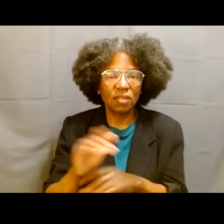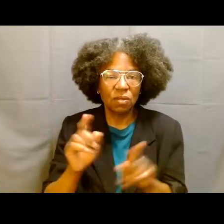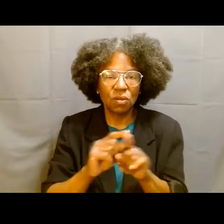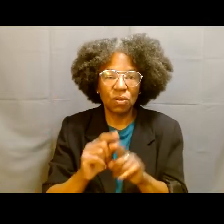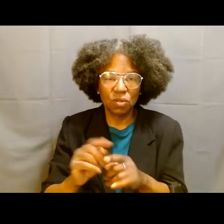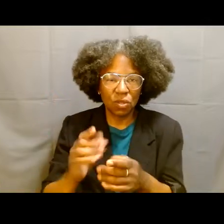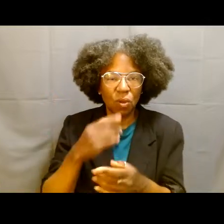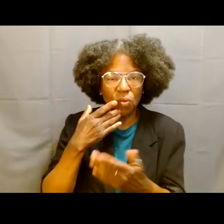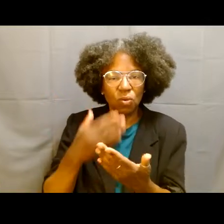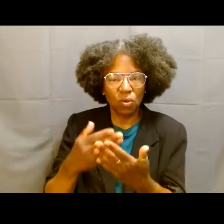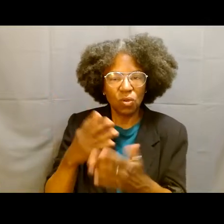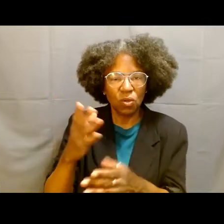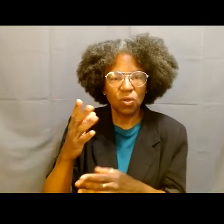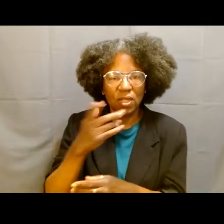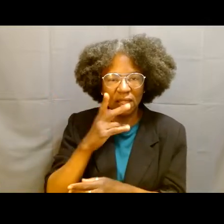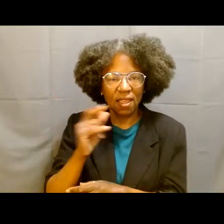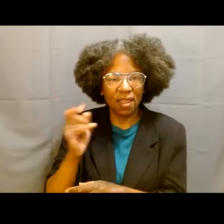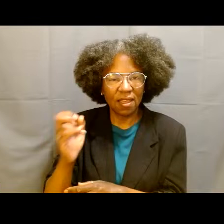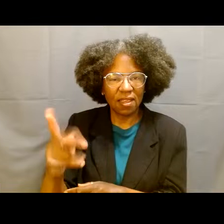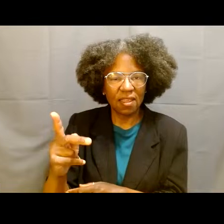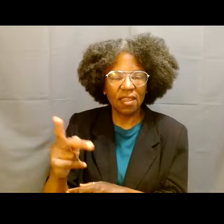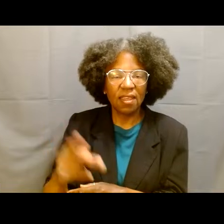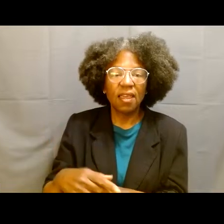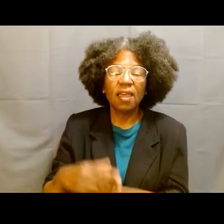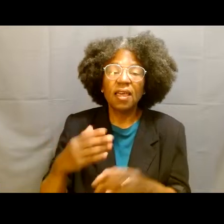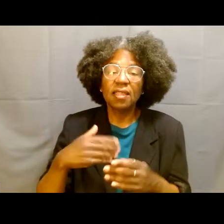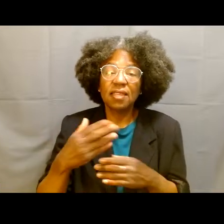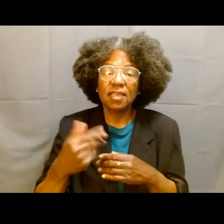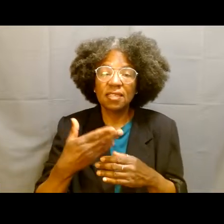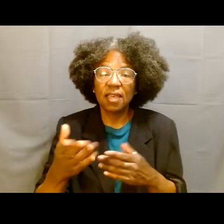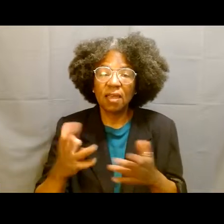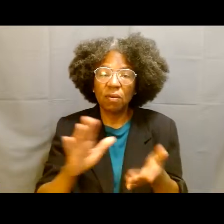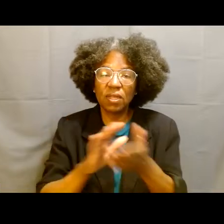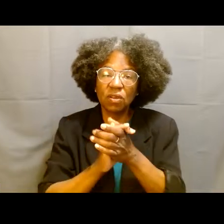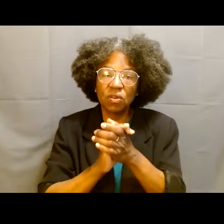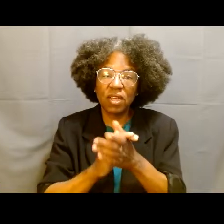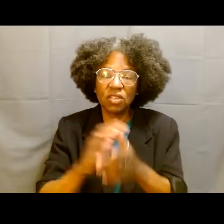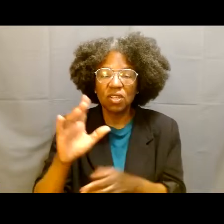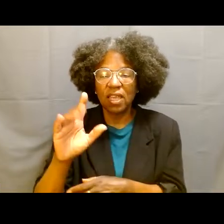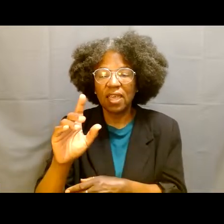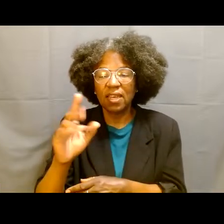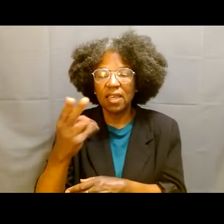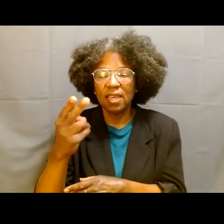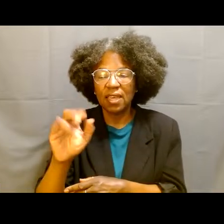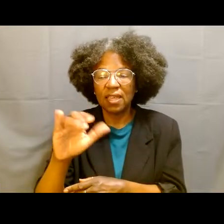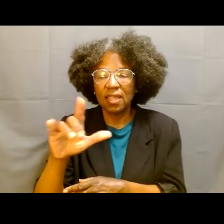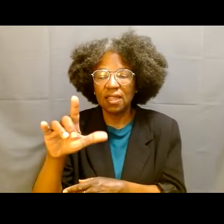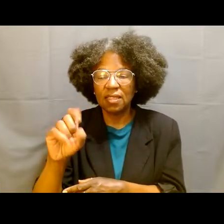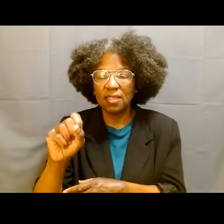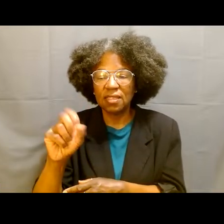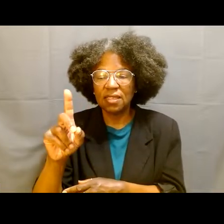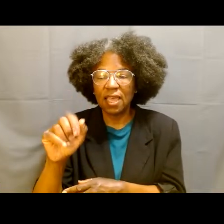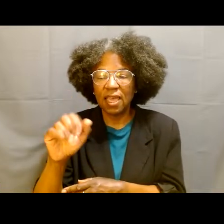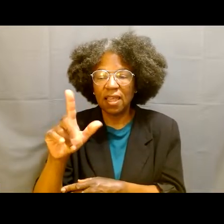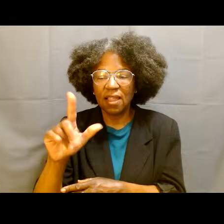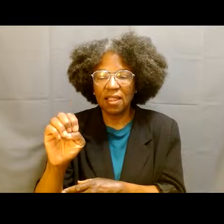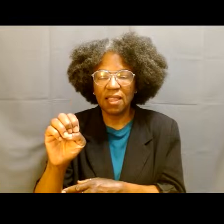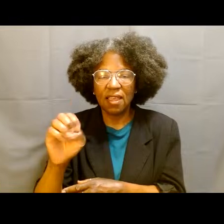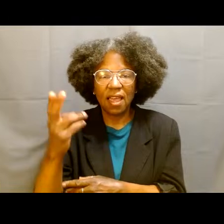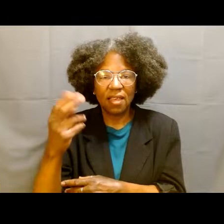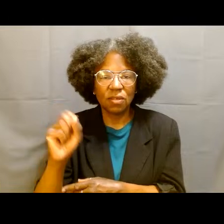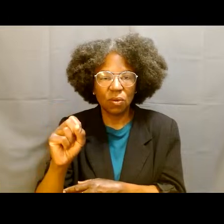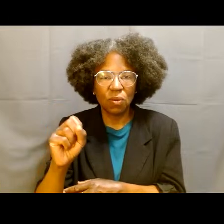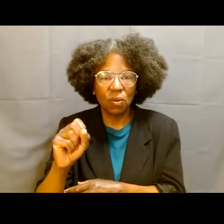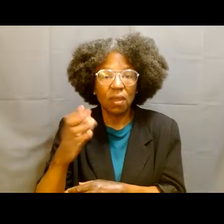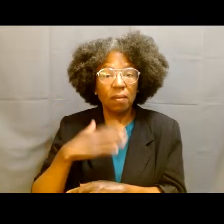next thing is I want to congratulate Hillsdale High School mock trial team. My nephew who lived with me